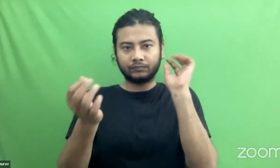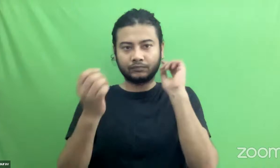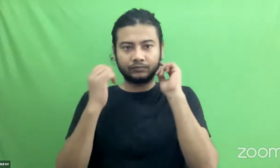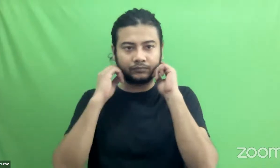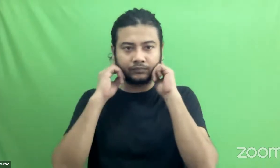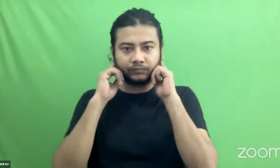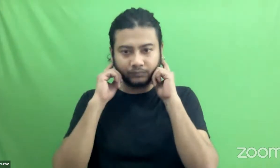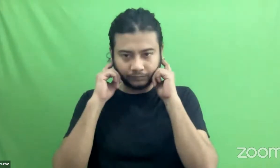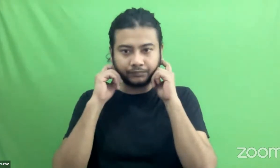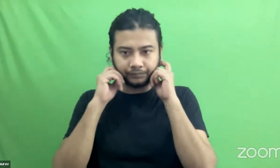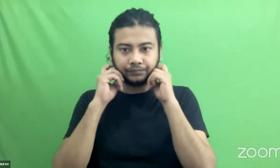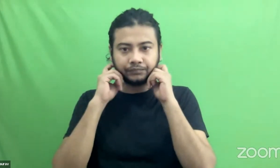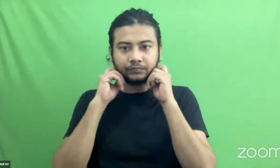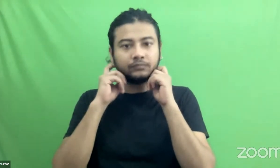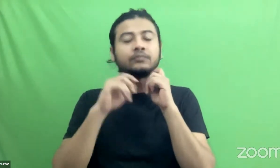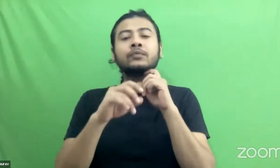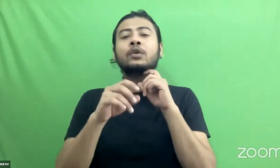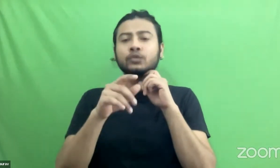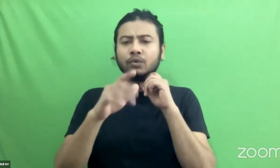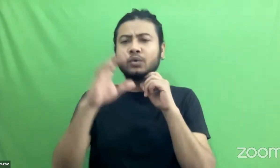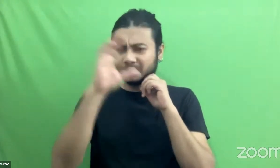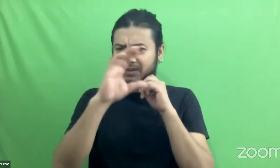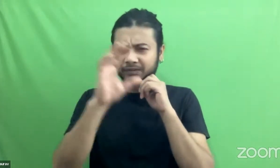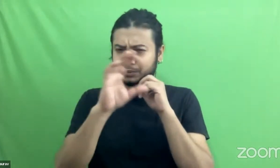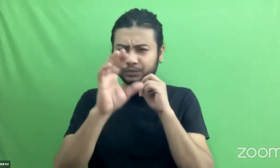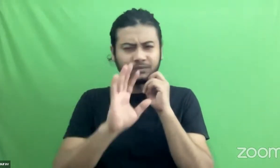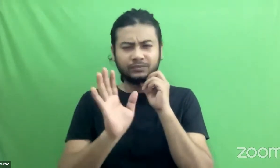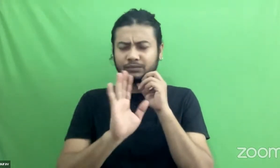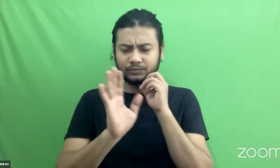So no need to be confused because